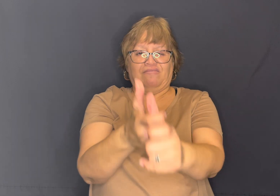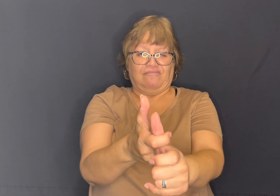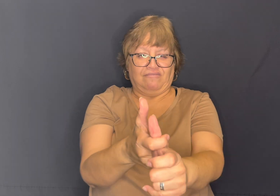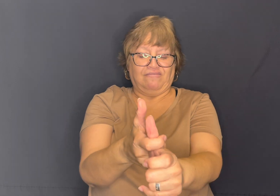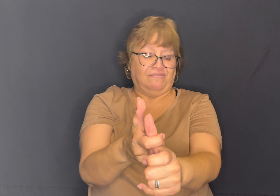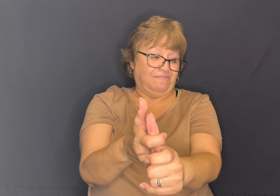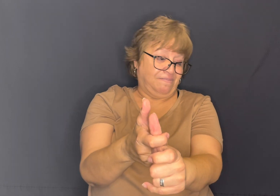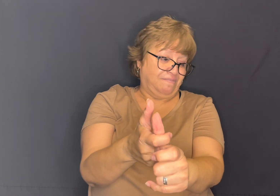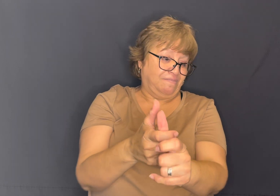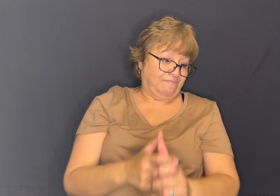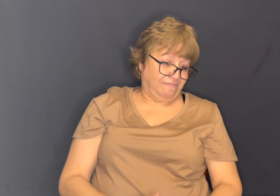run.